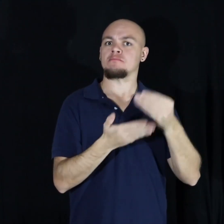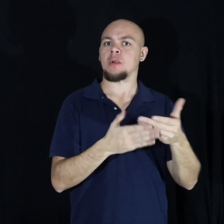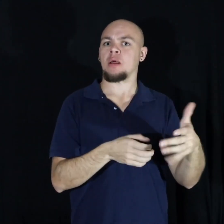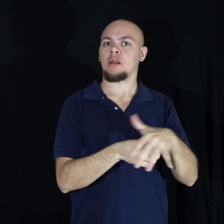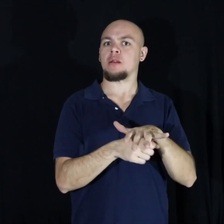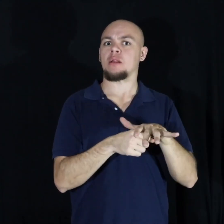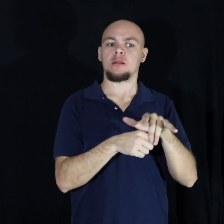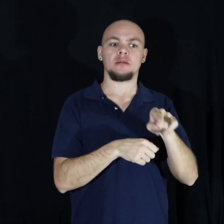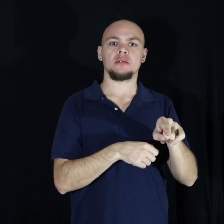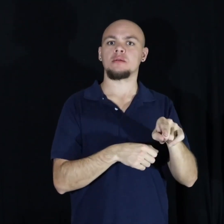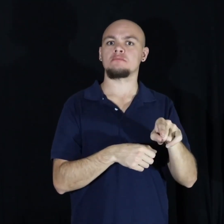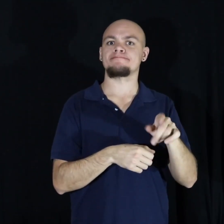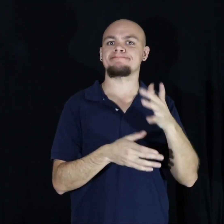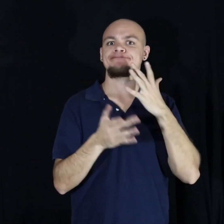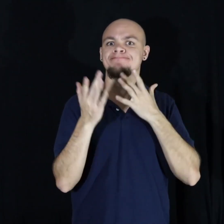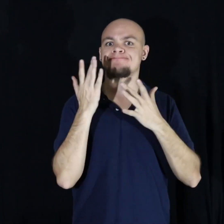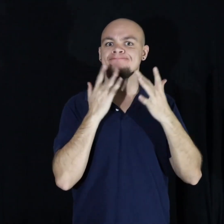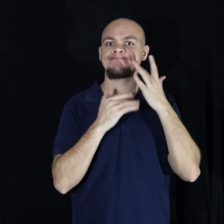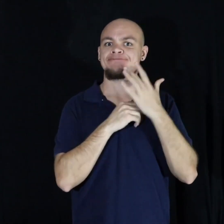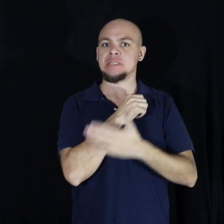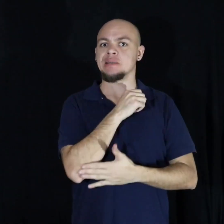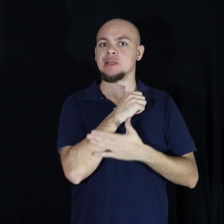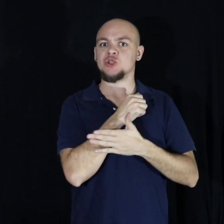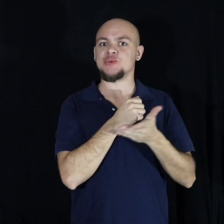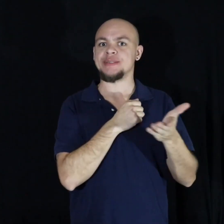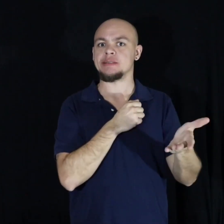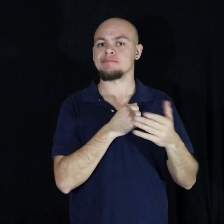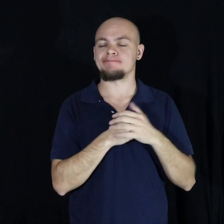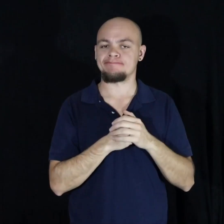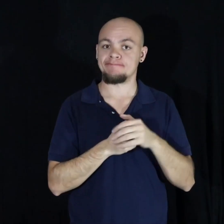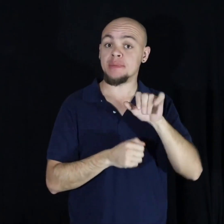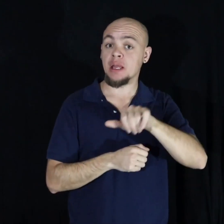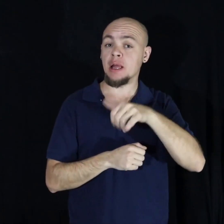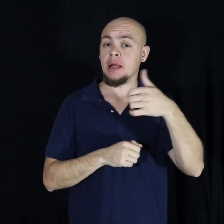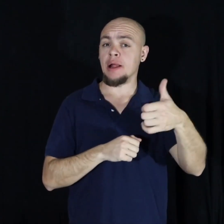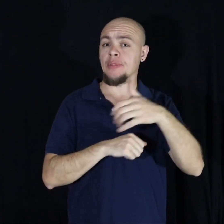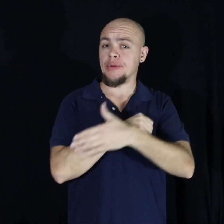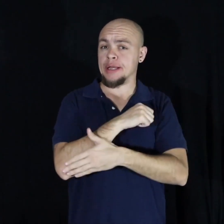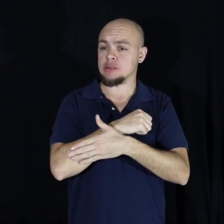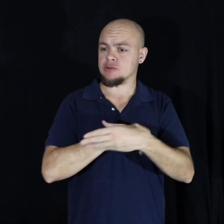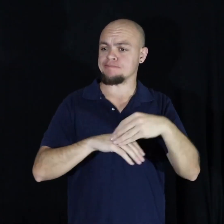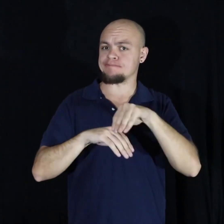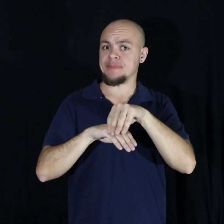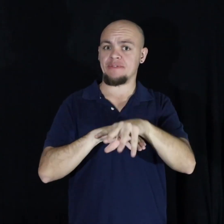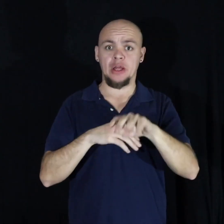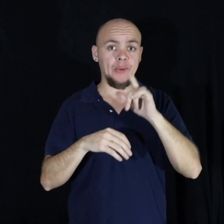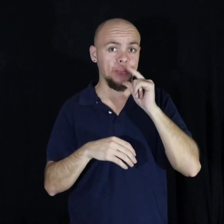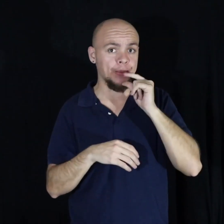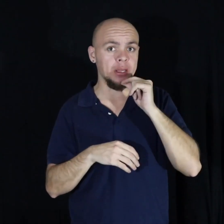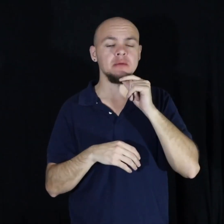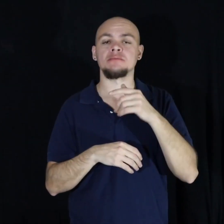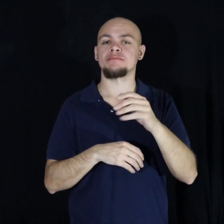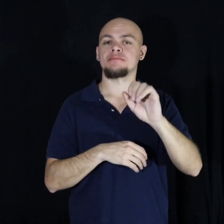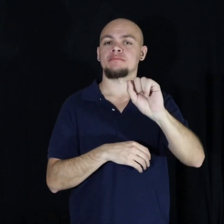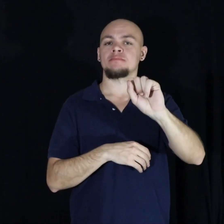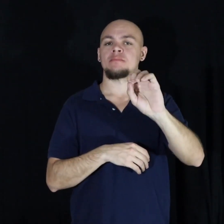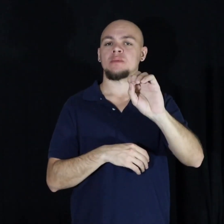thus remaining an underdeveloped country. Another country affected by colonization would be